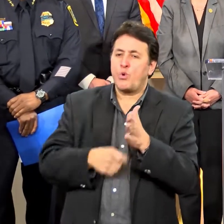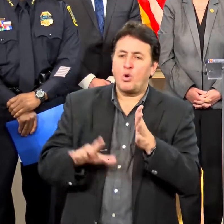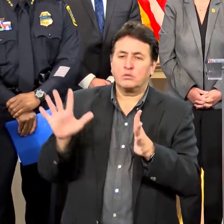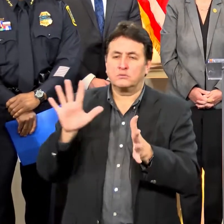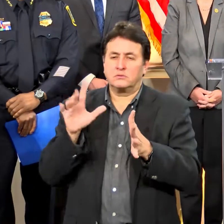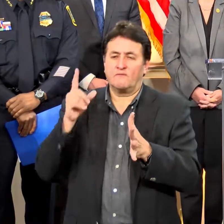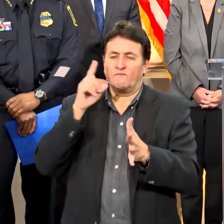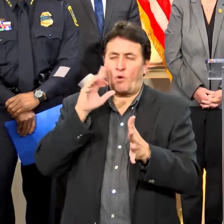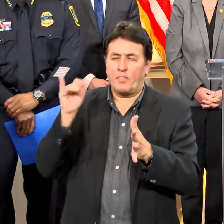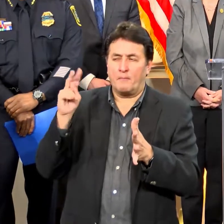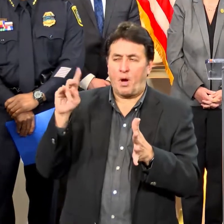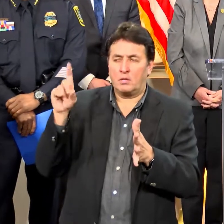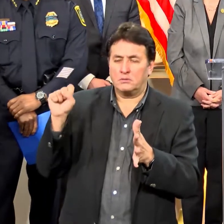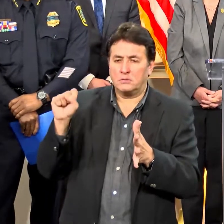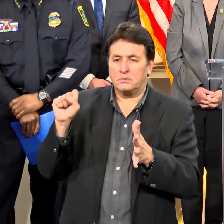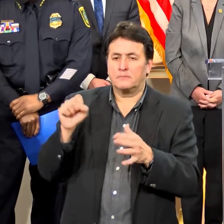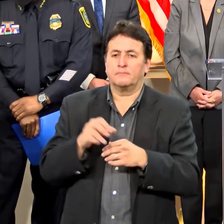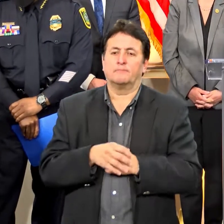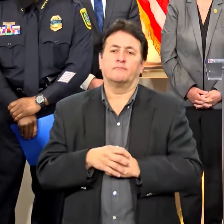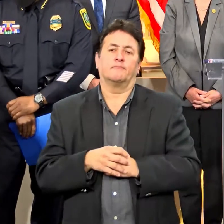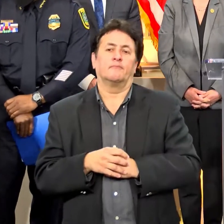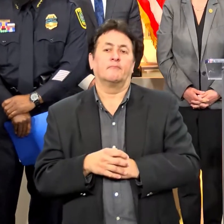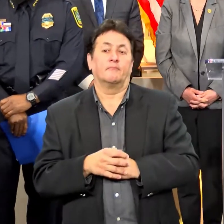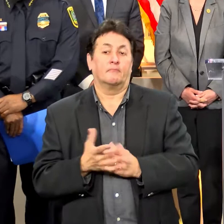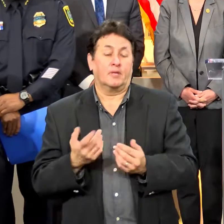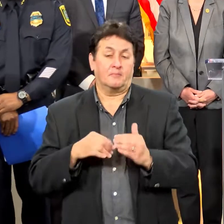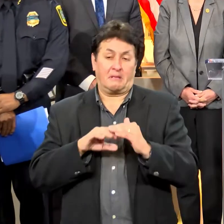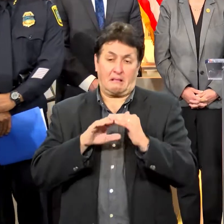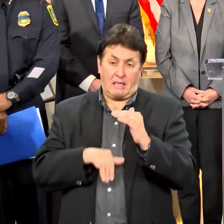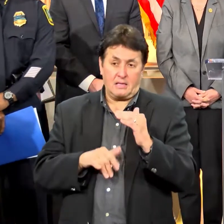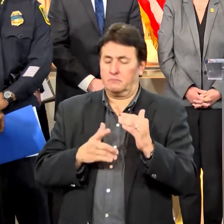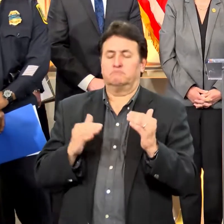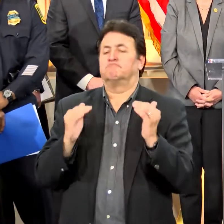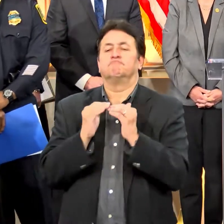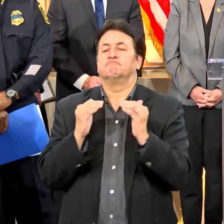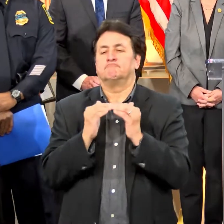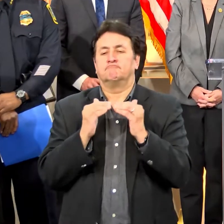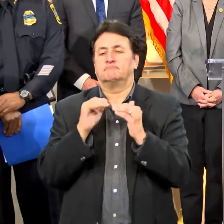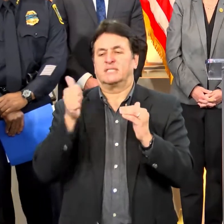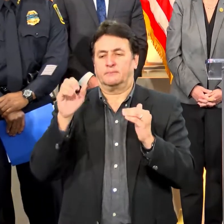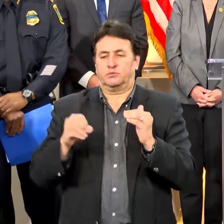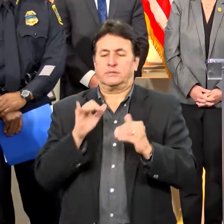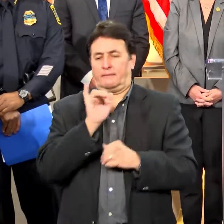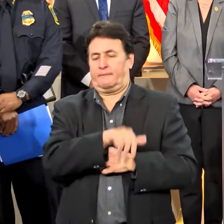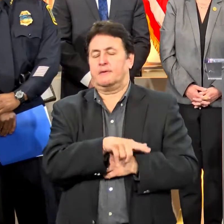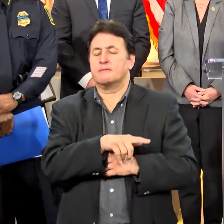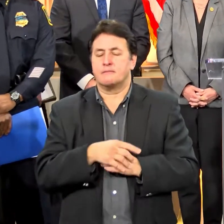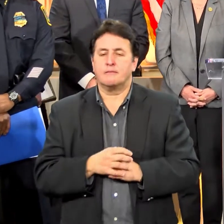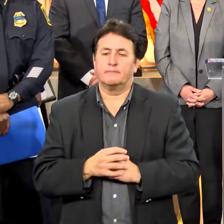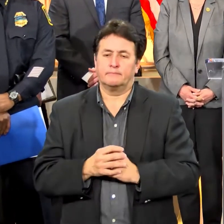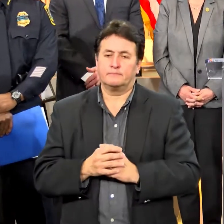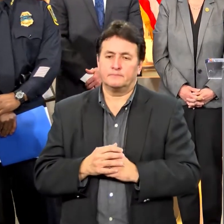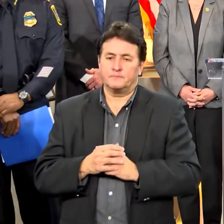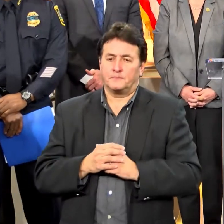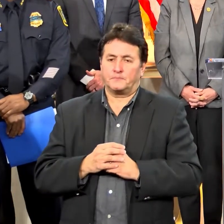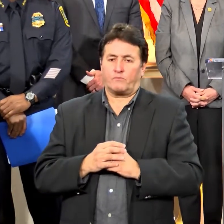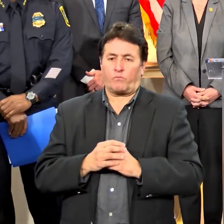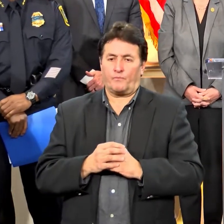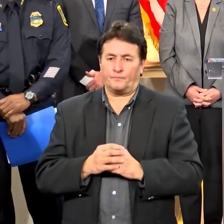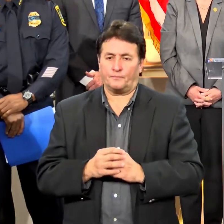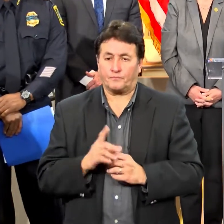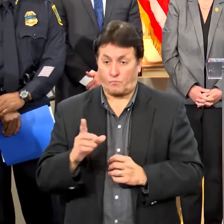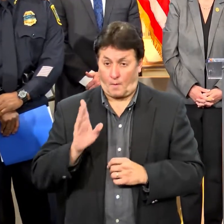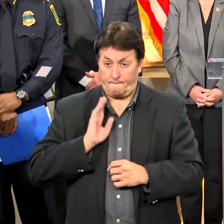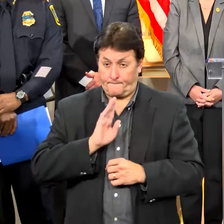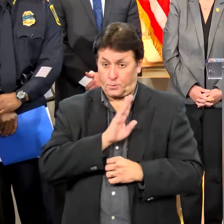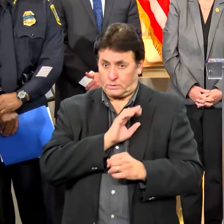some lesser amount. I also call upon the Harris County Bail Bond Board to adopt a regulation requiring that all